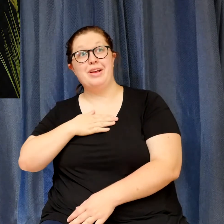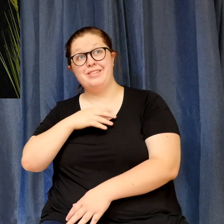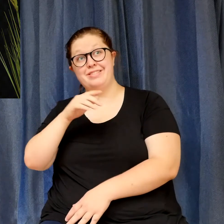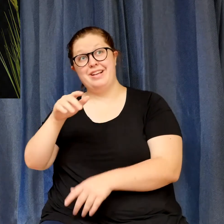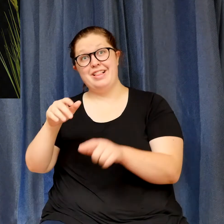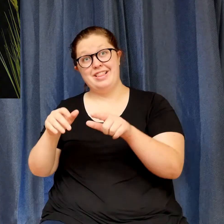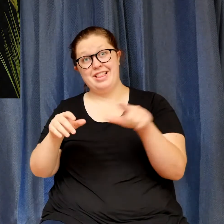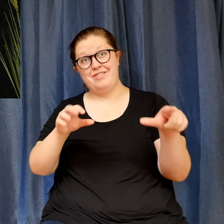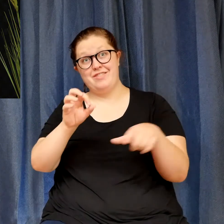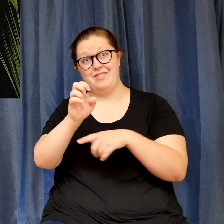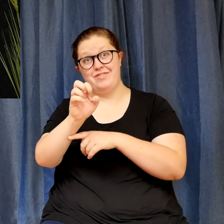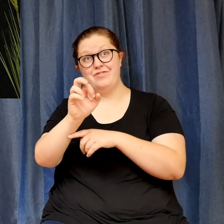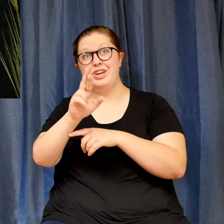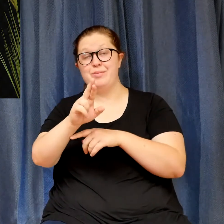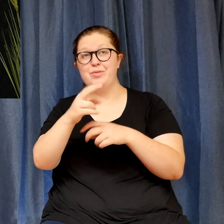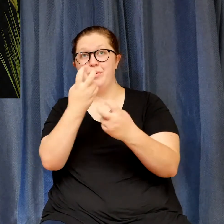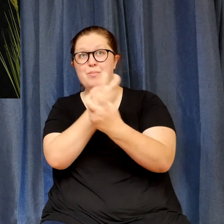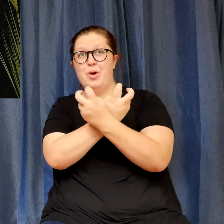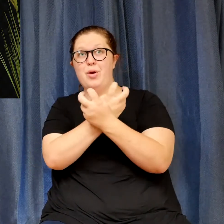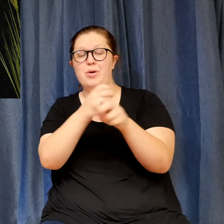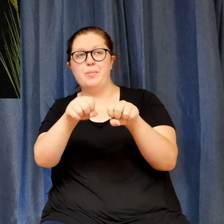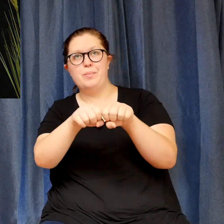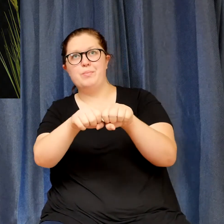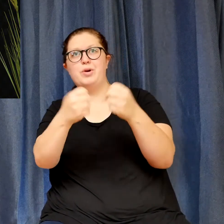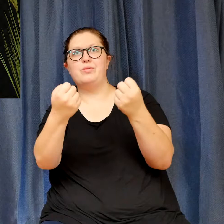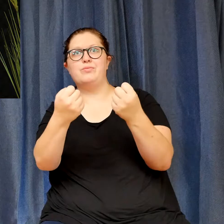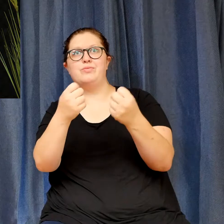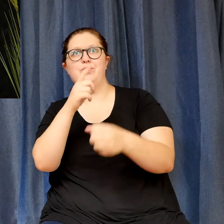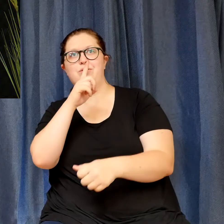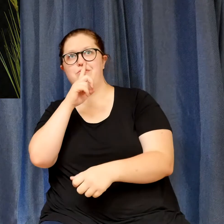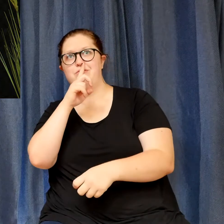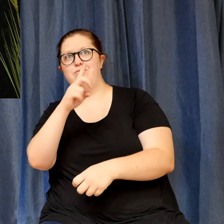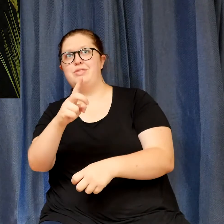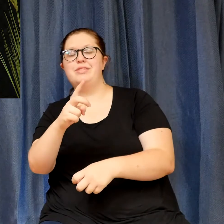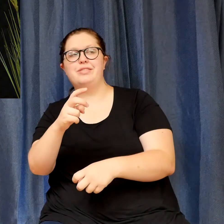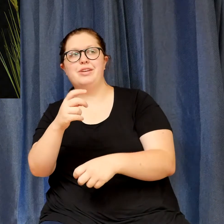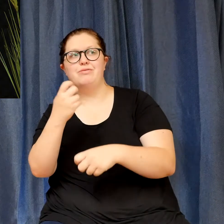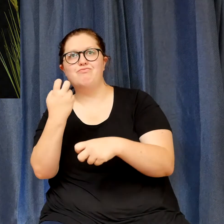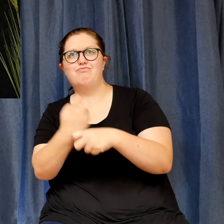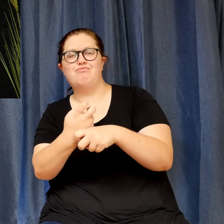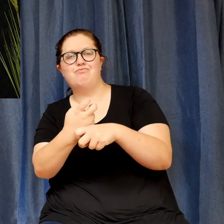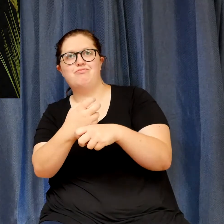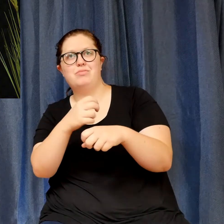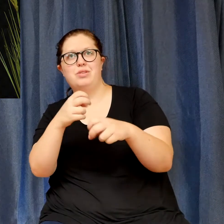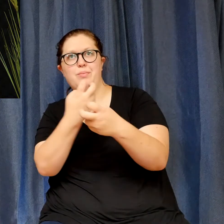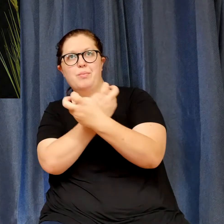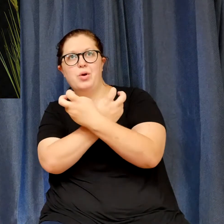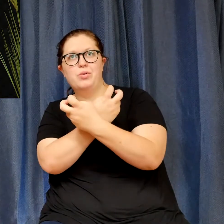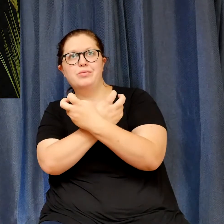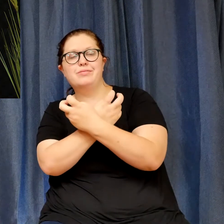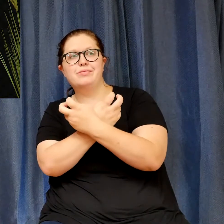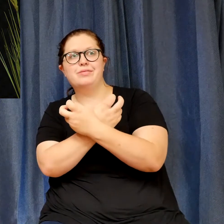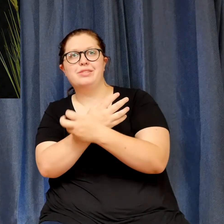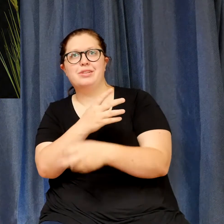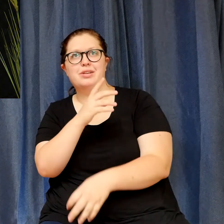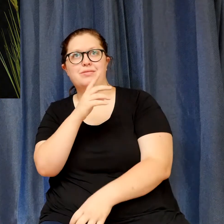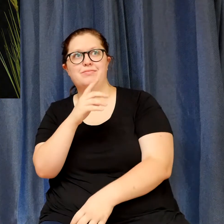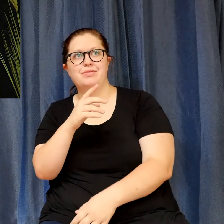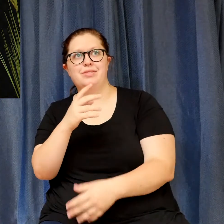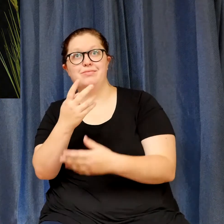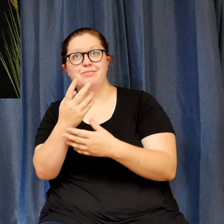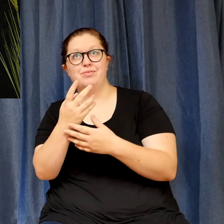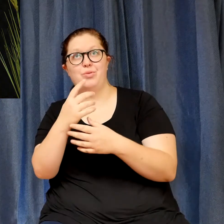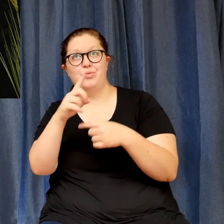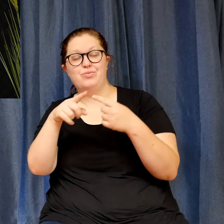this left femur, one of the toughest bones in our body, and that actually led to the discovery within the next